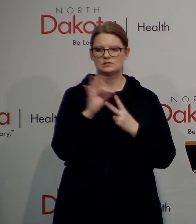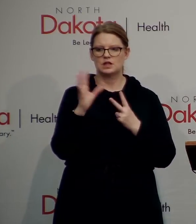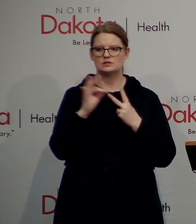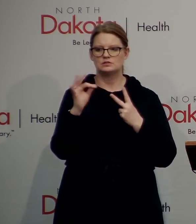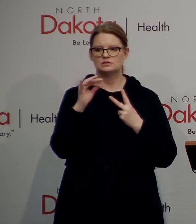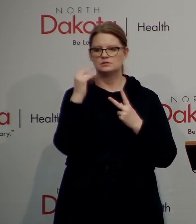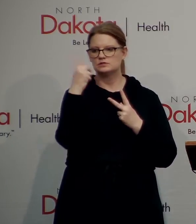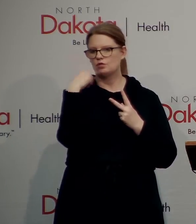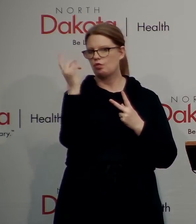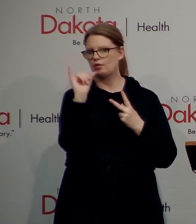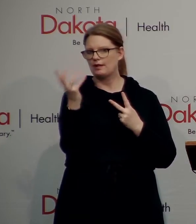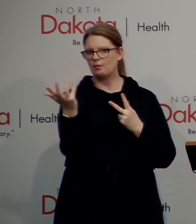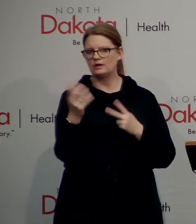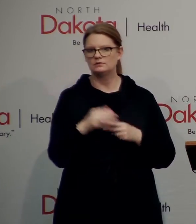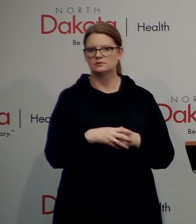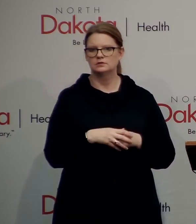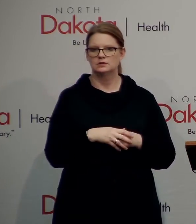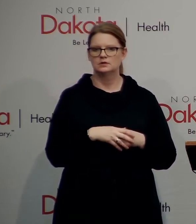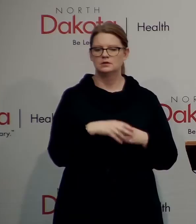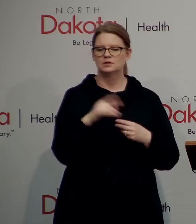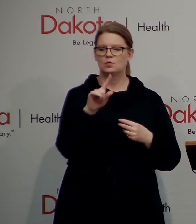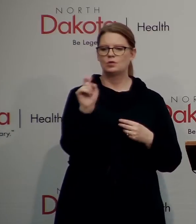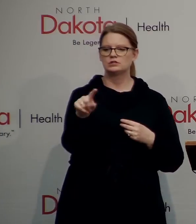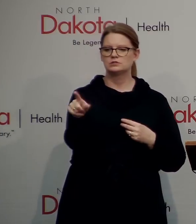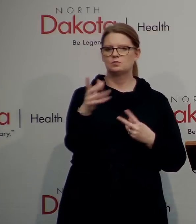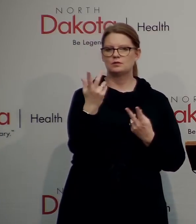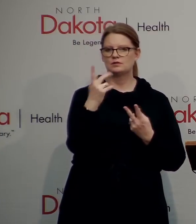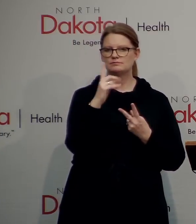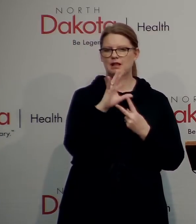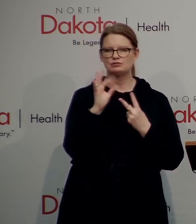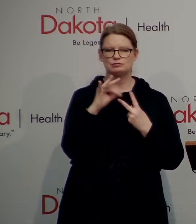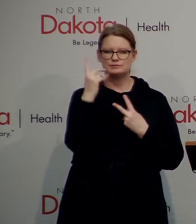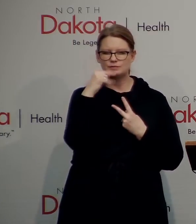like, perhaps? Question is, what do some of those alternatives look like?